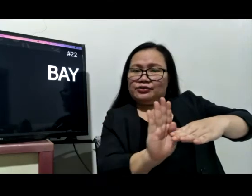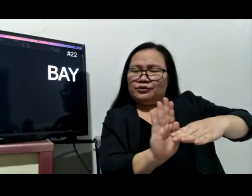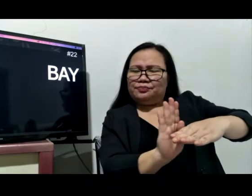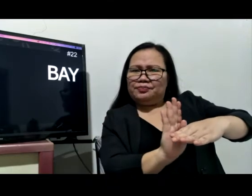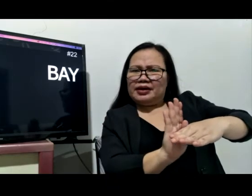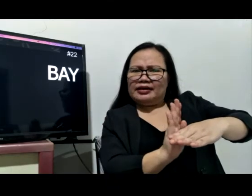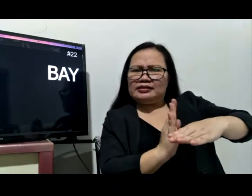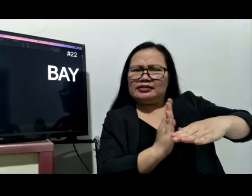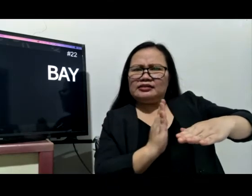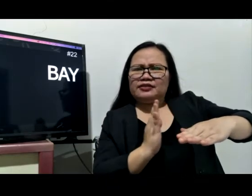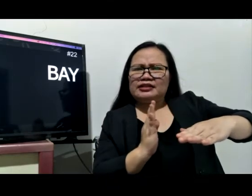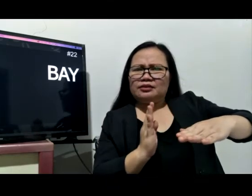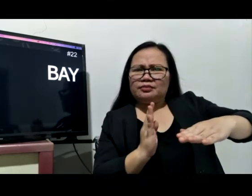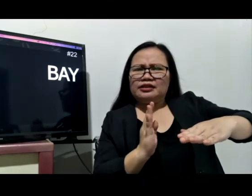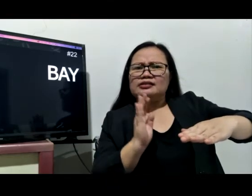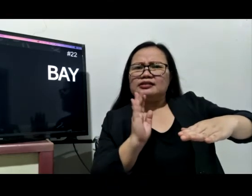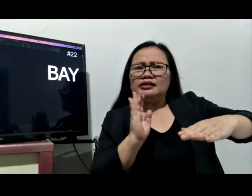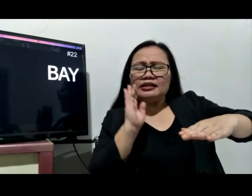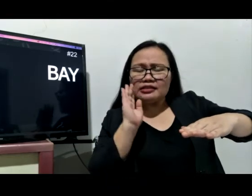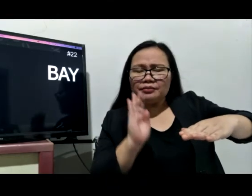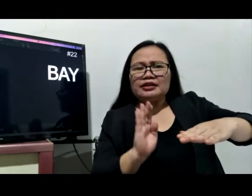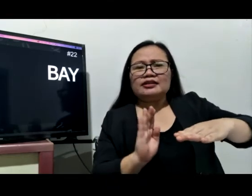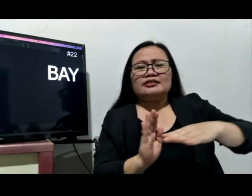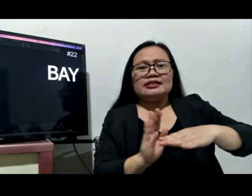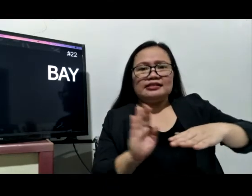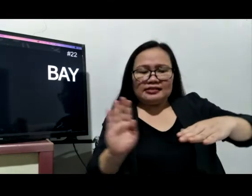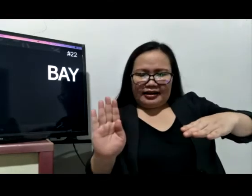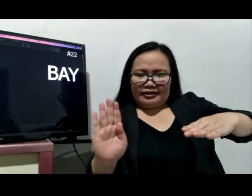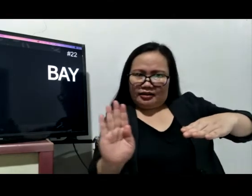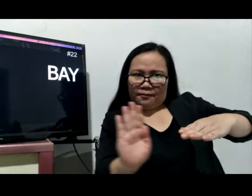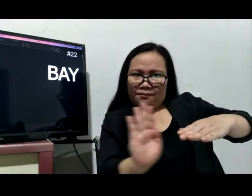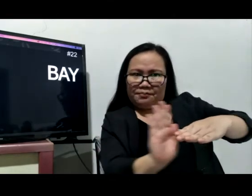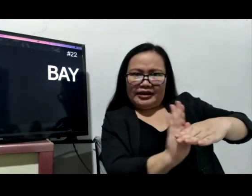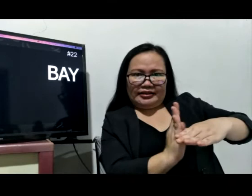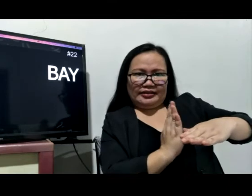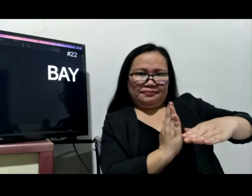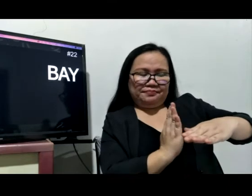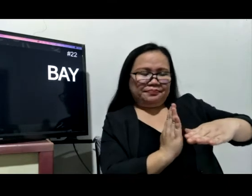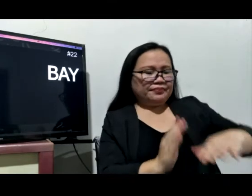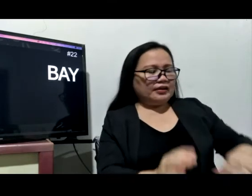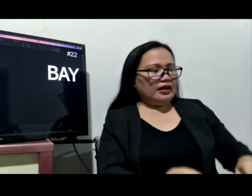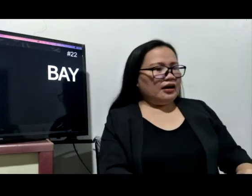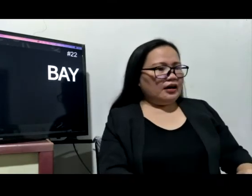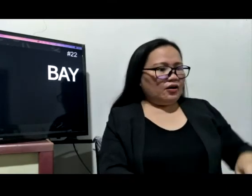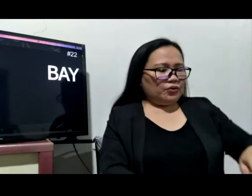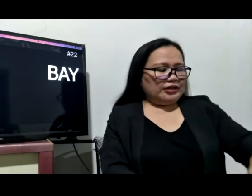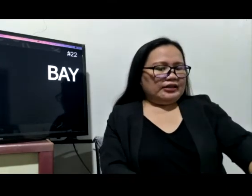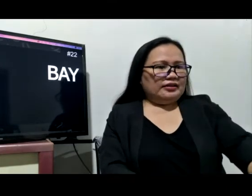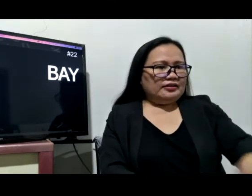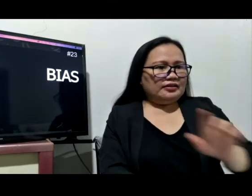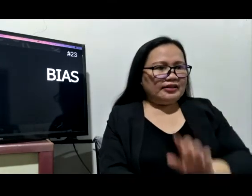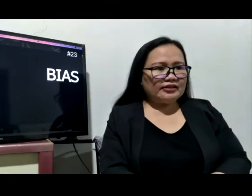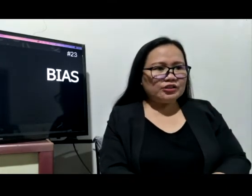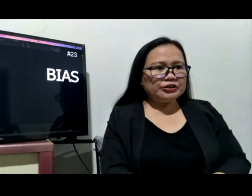So bay signifies something that is inside. Bay. Okay, the next word